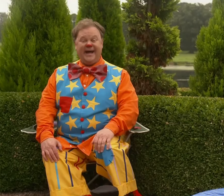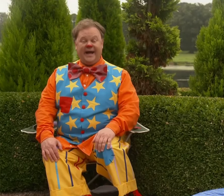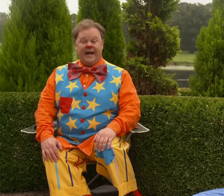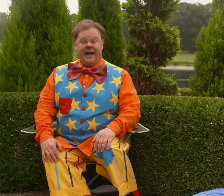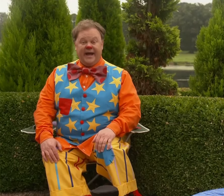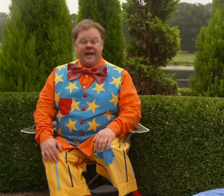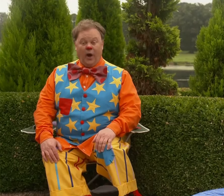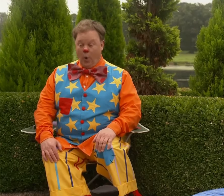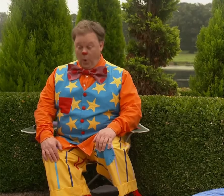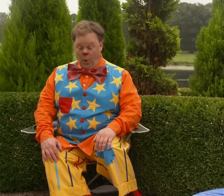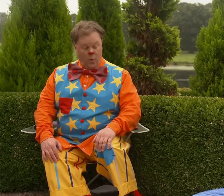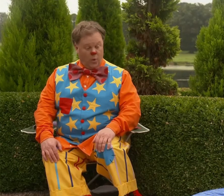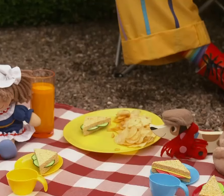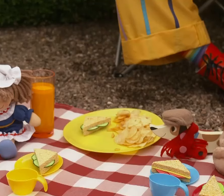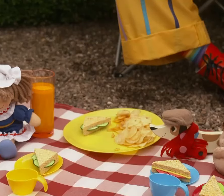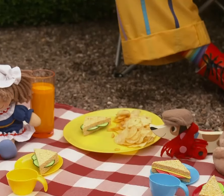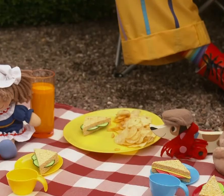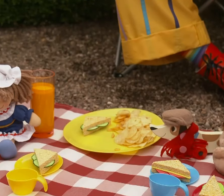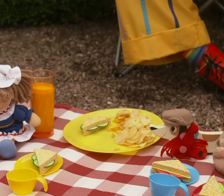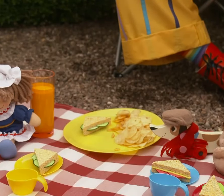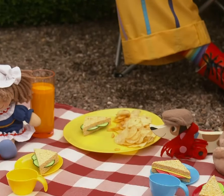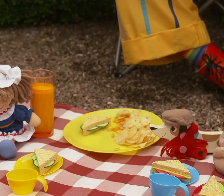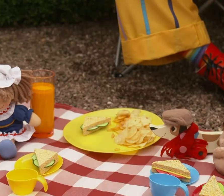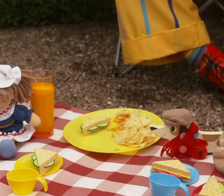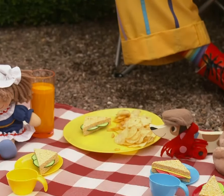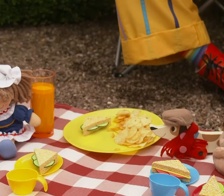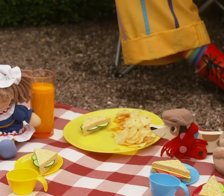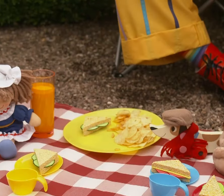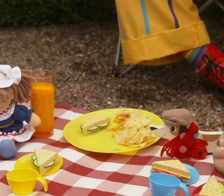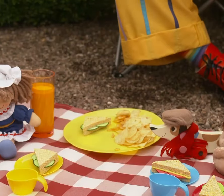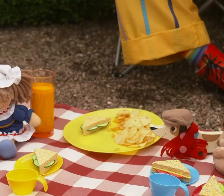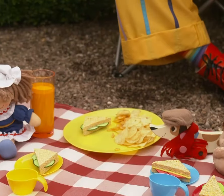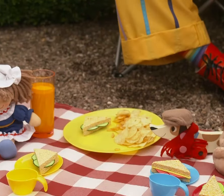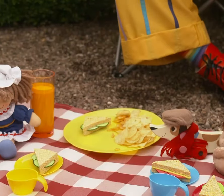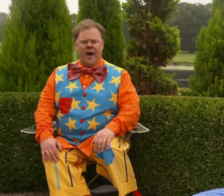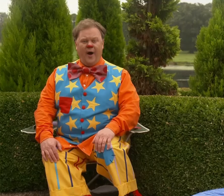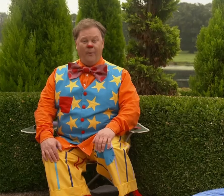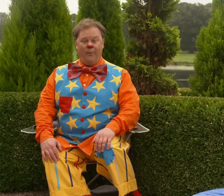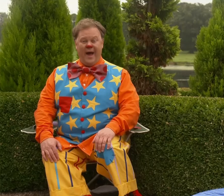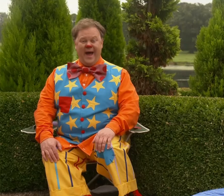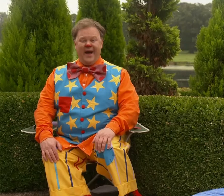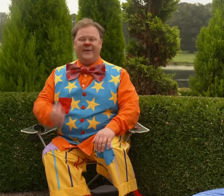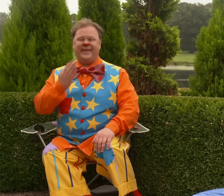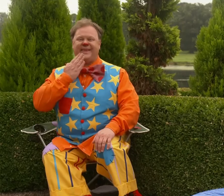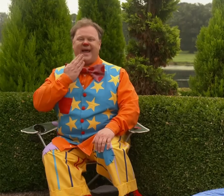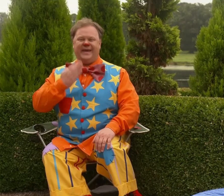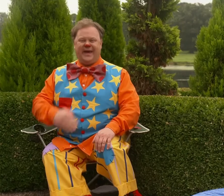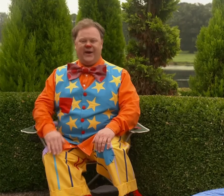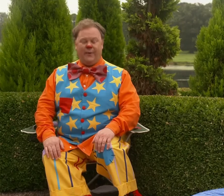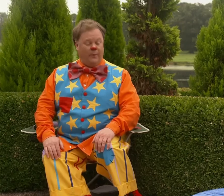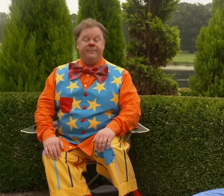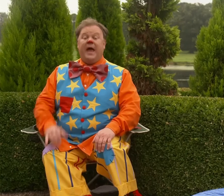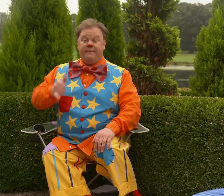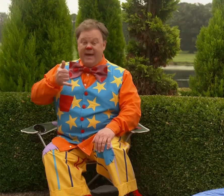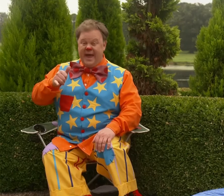Mr. Tumble. Oh. And they've brought some for you too. Oh, wow. Thank you. Well,